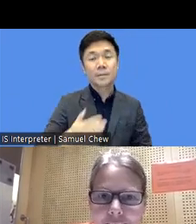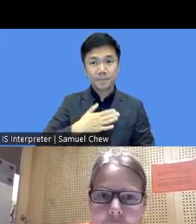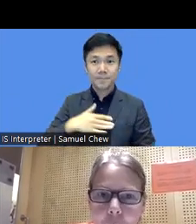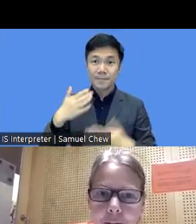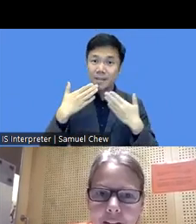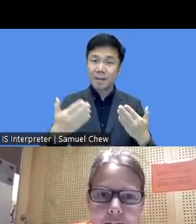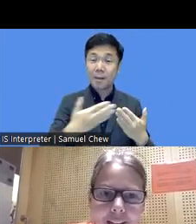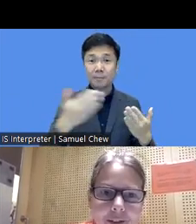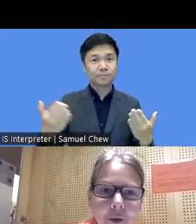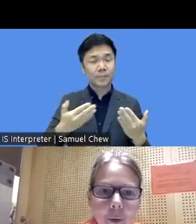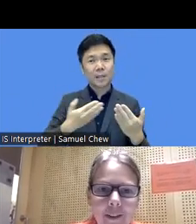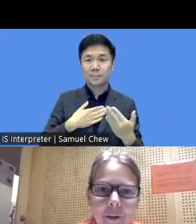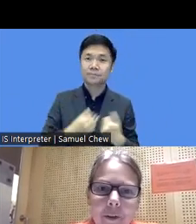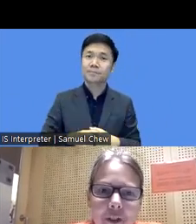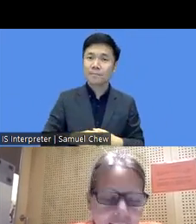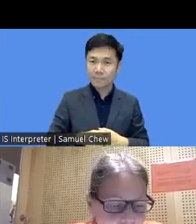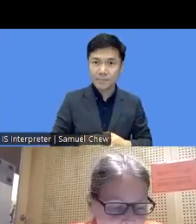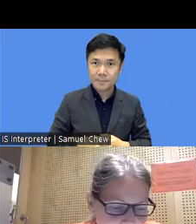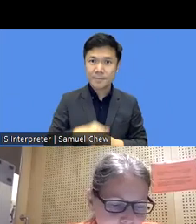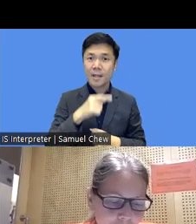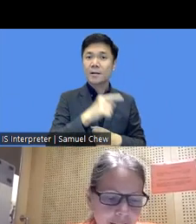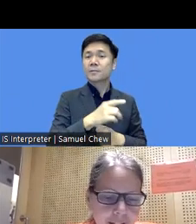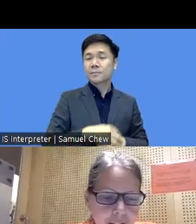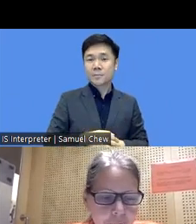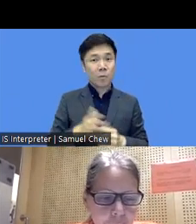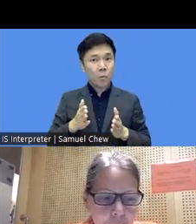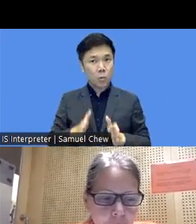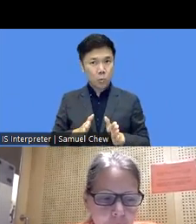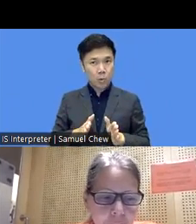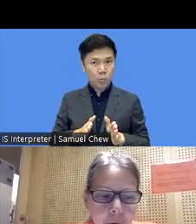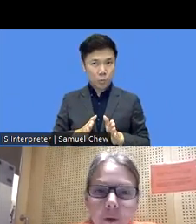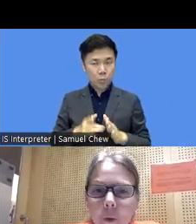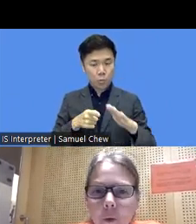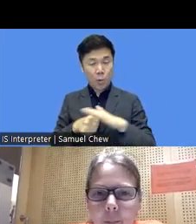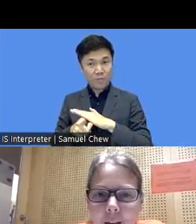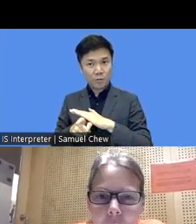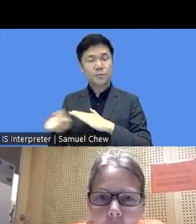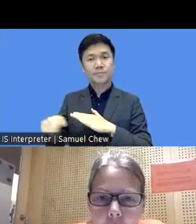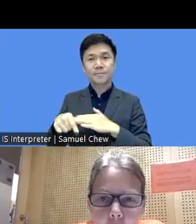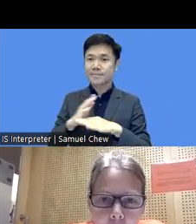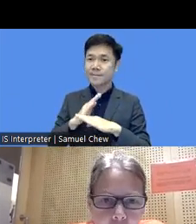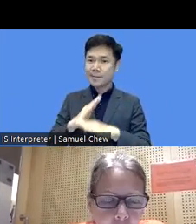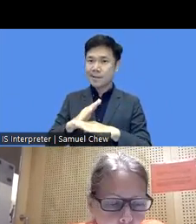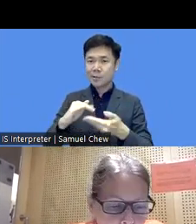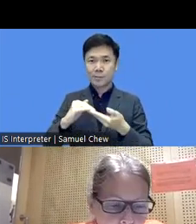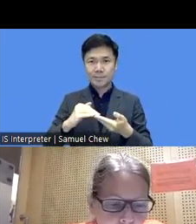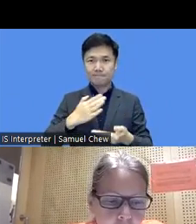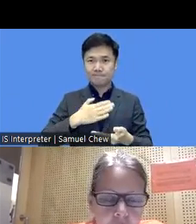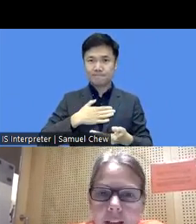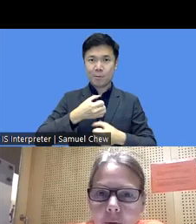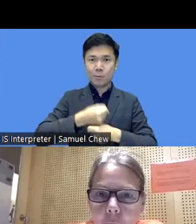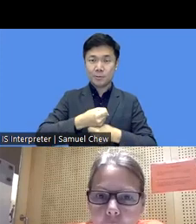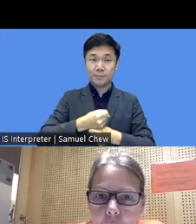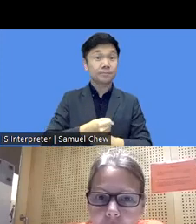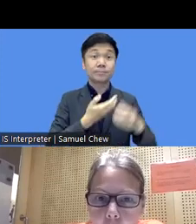of International Protection at the UN Refugee Agency. So before talking about the Global Refugee Forum, I would